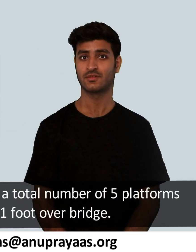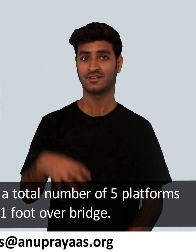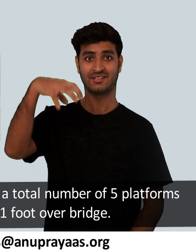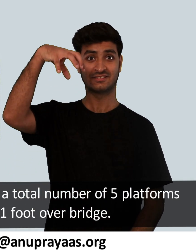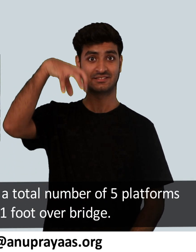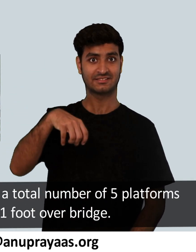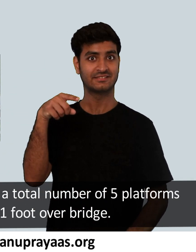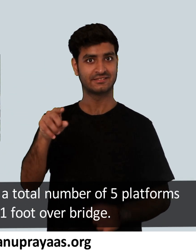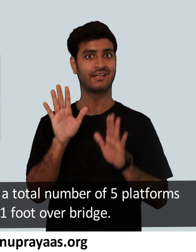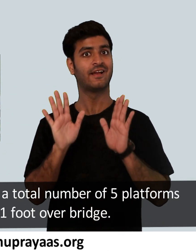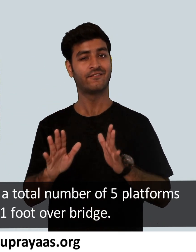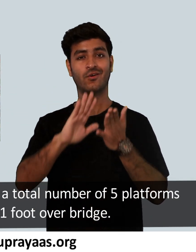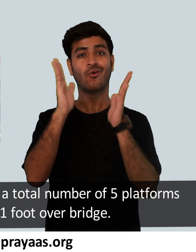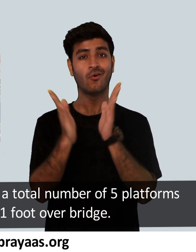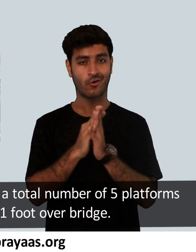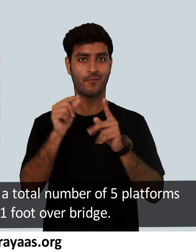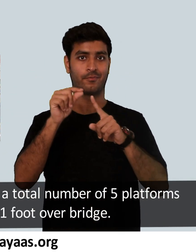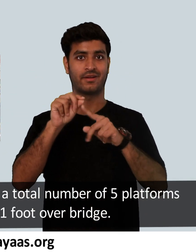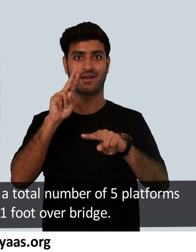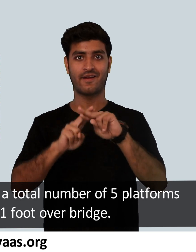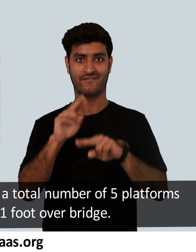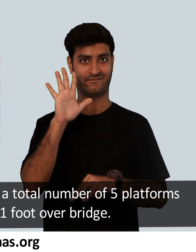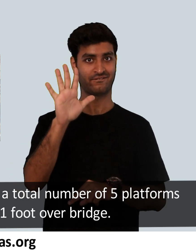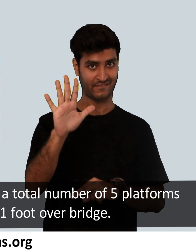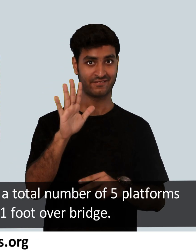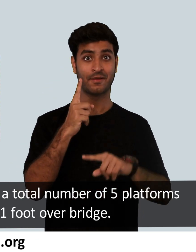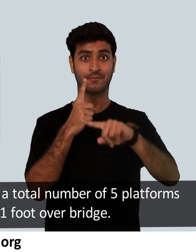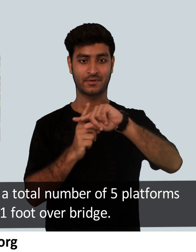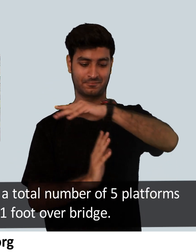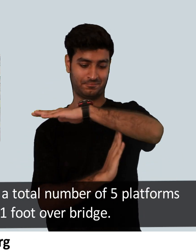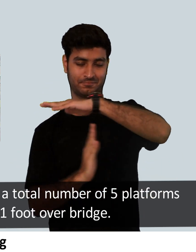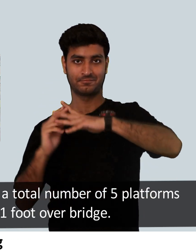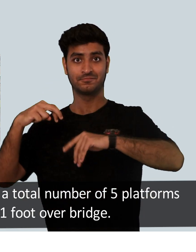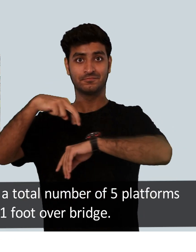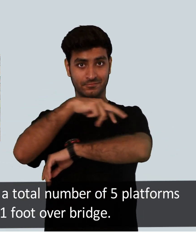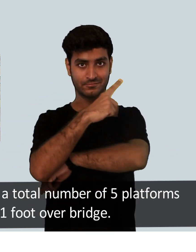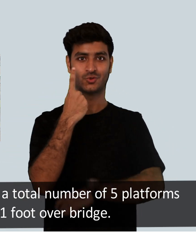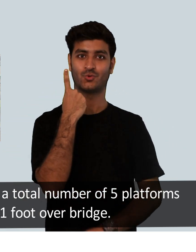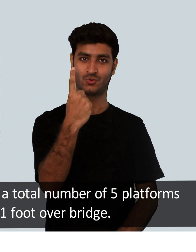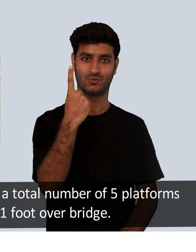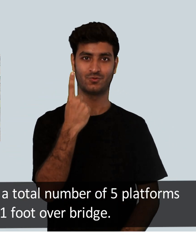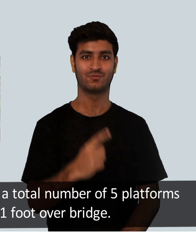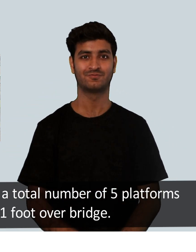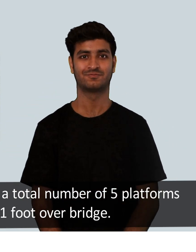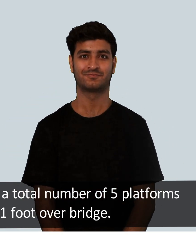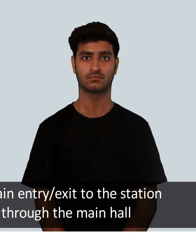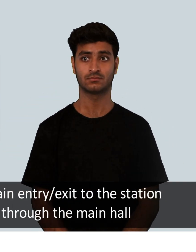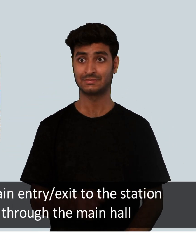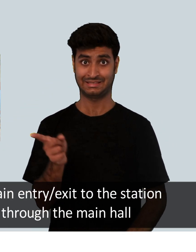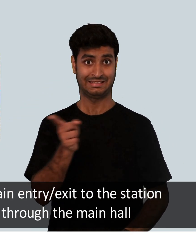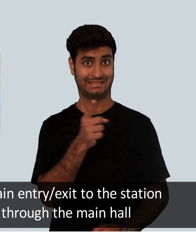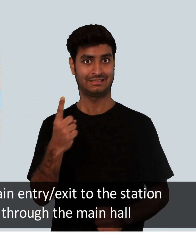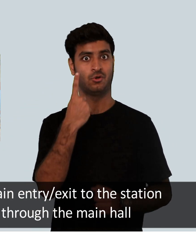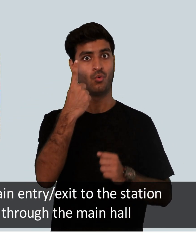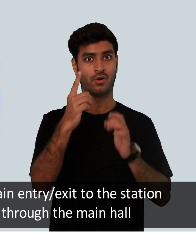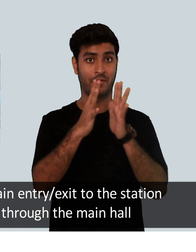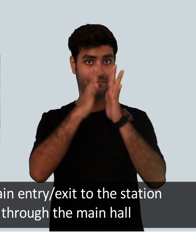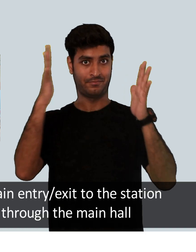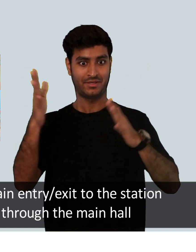This station has a total number of 5 platforms and 1 foot-over bridge. There is one main